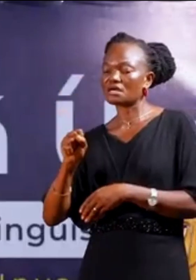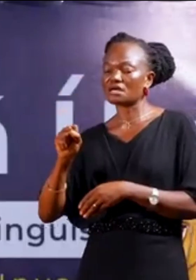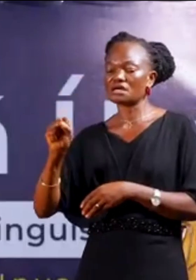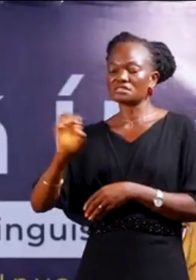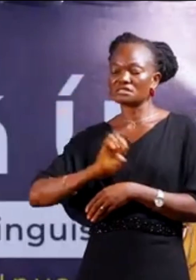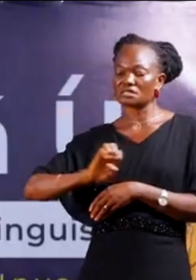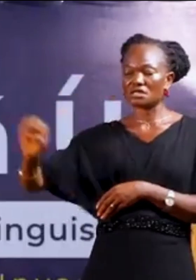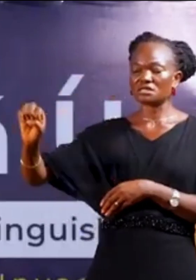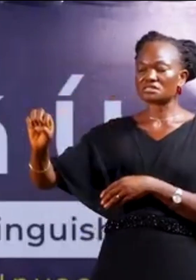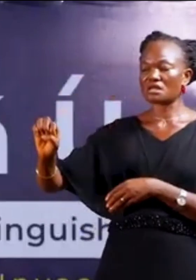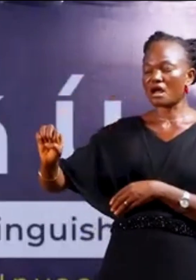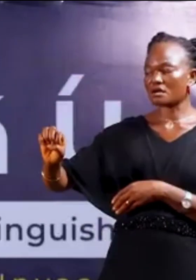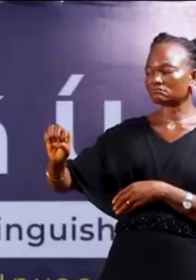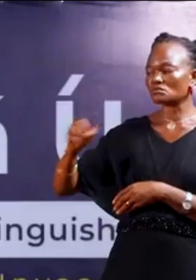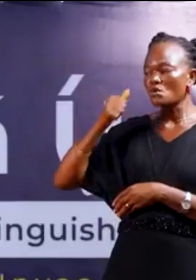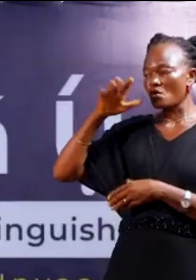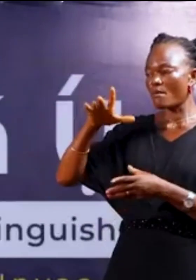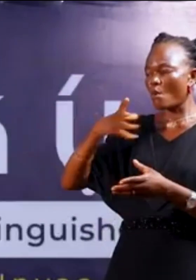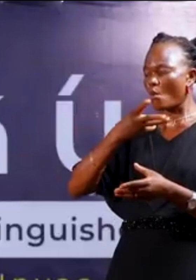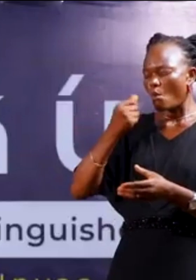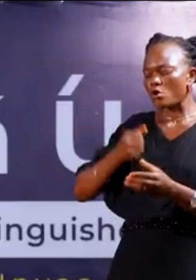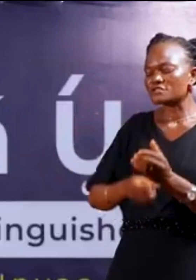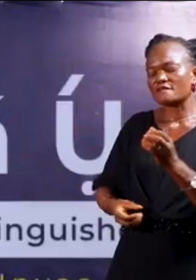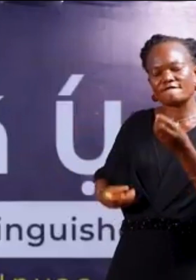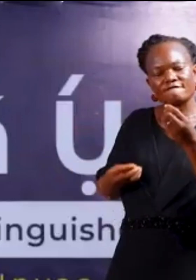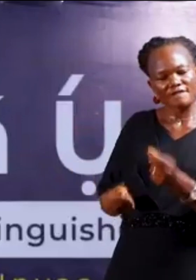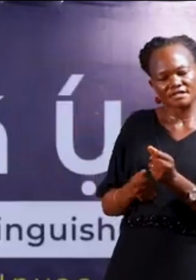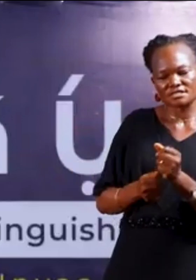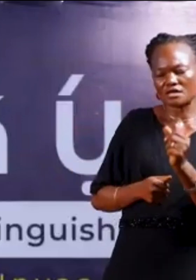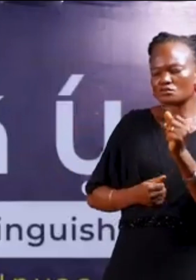Eastern region was the fastest growing